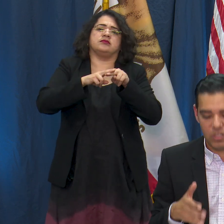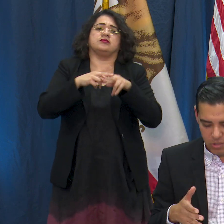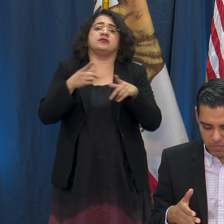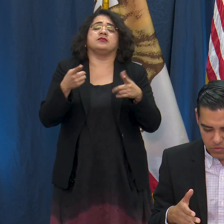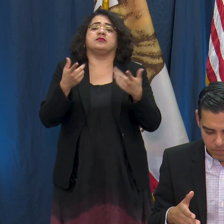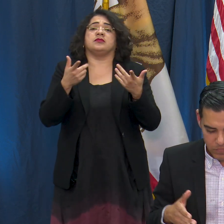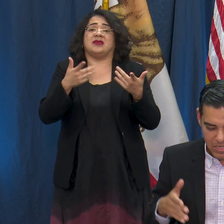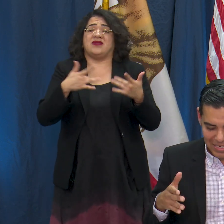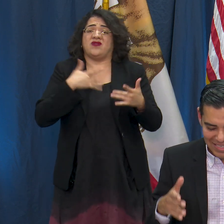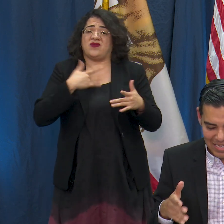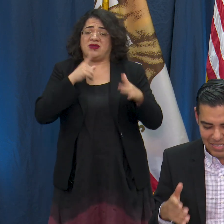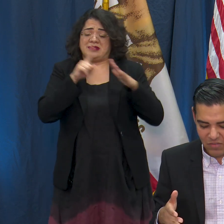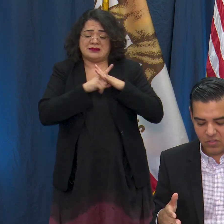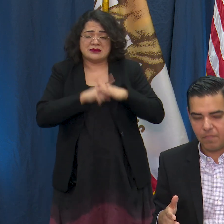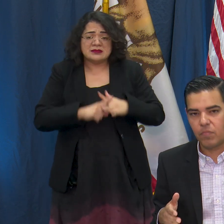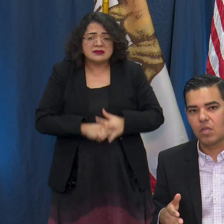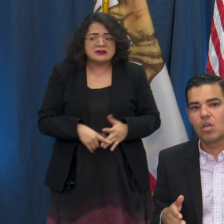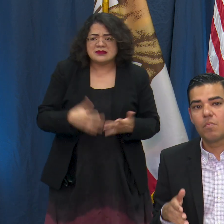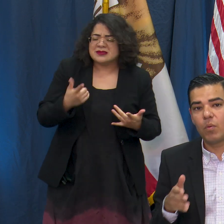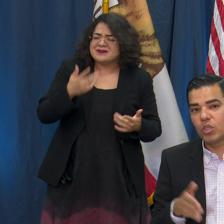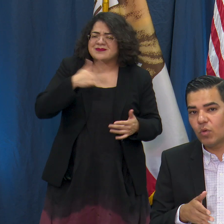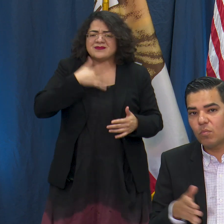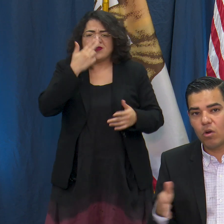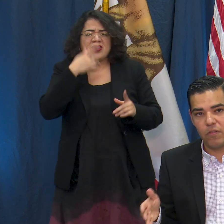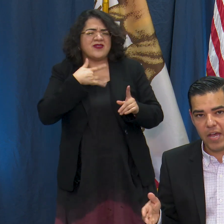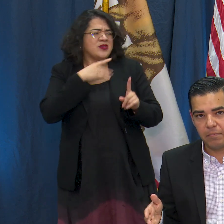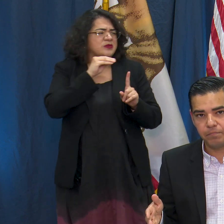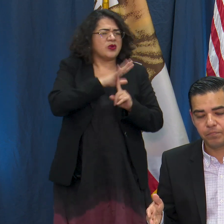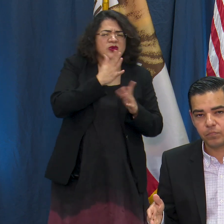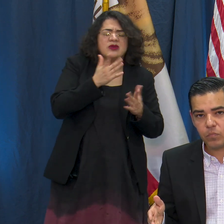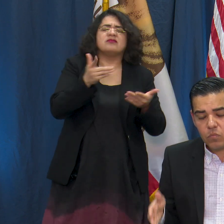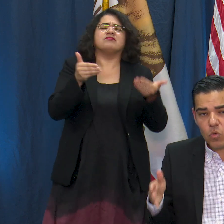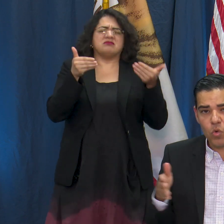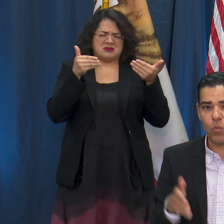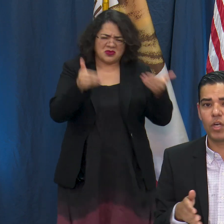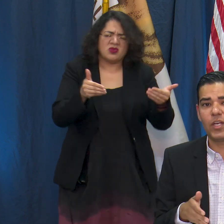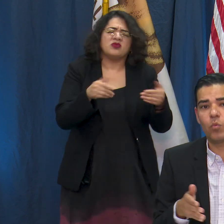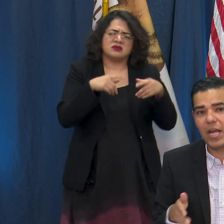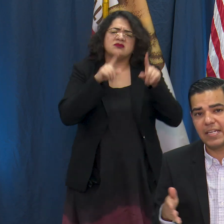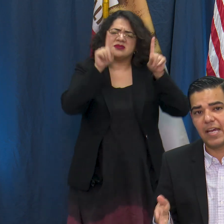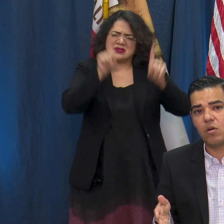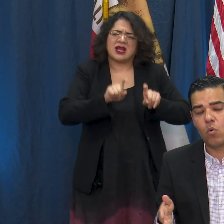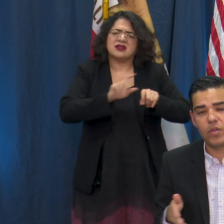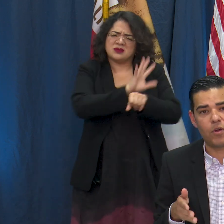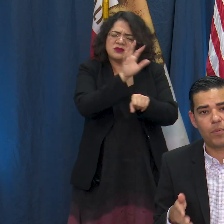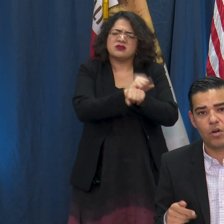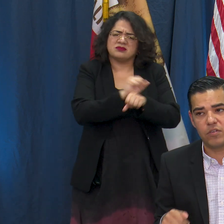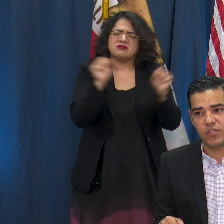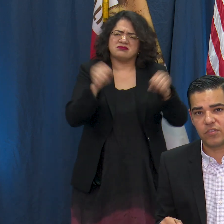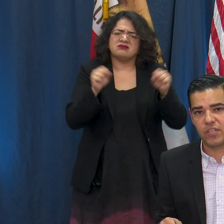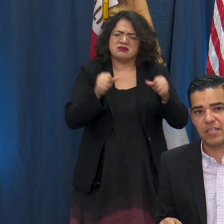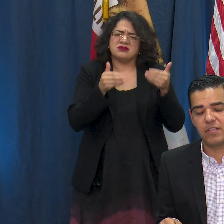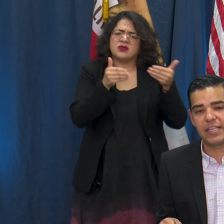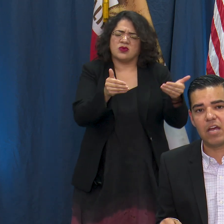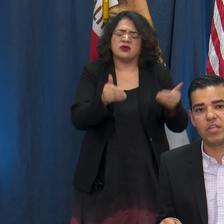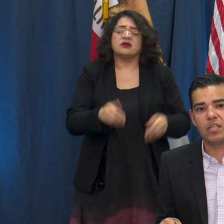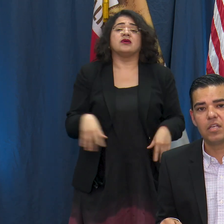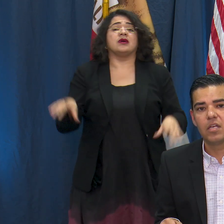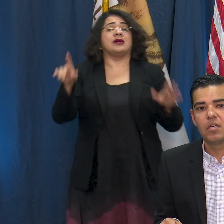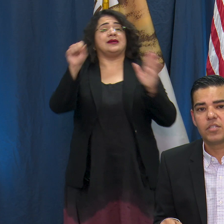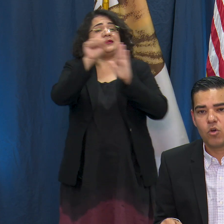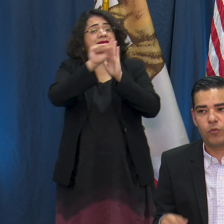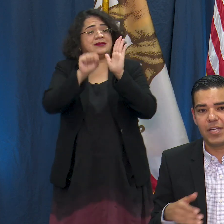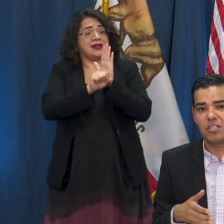have symptoms, get tested. But we're doing more than that. We're working right now with our partners at the state and the